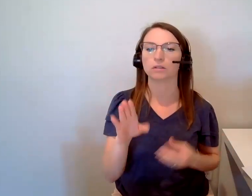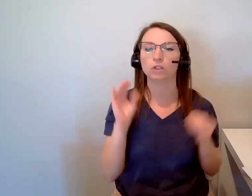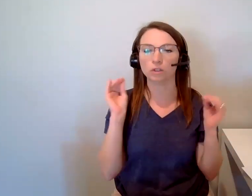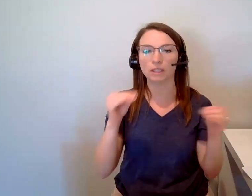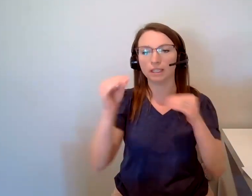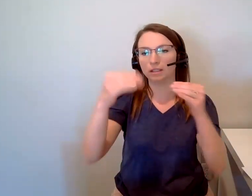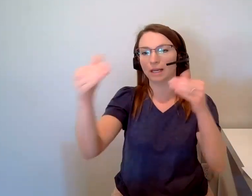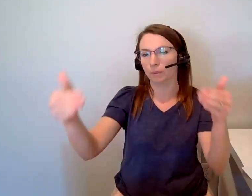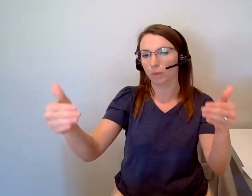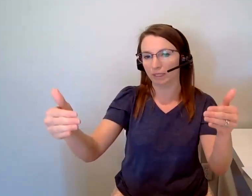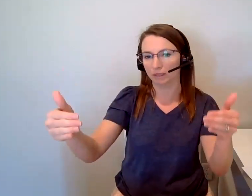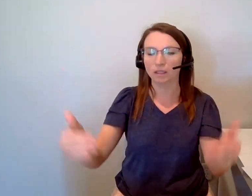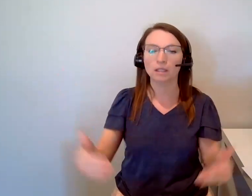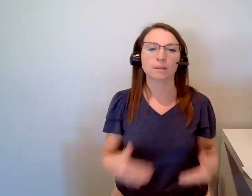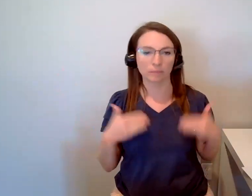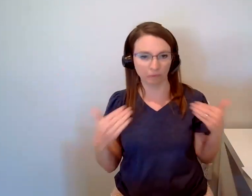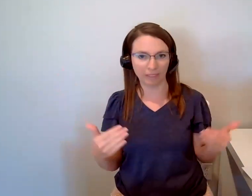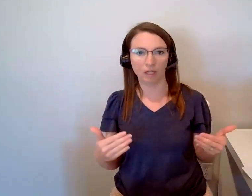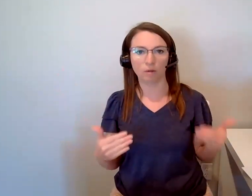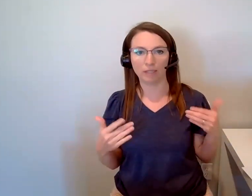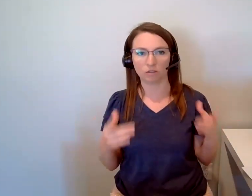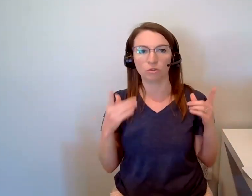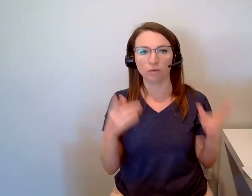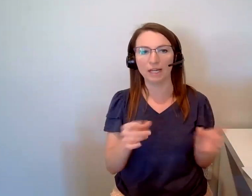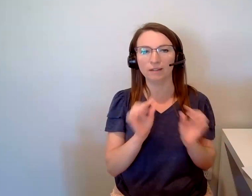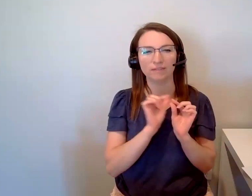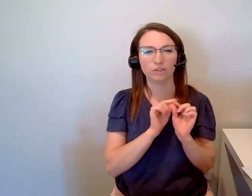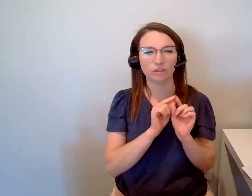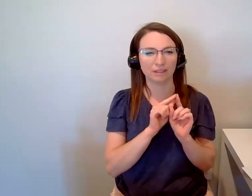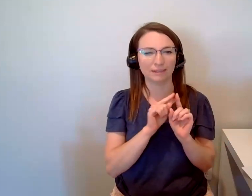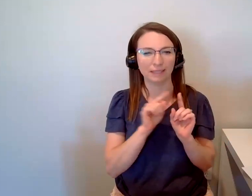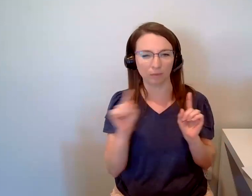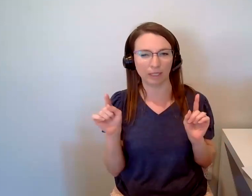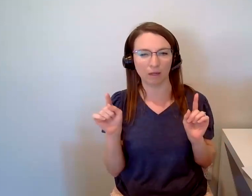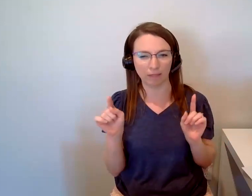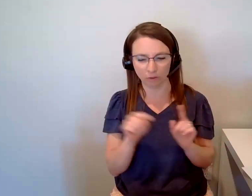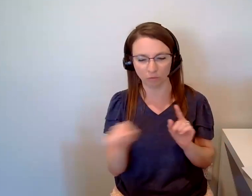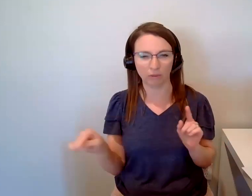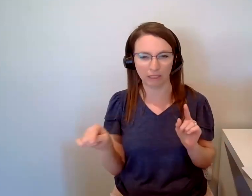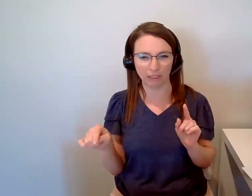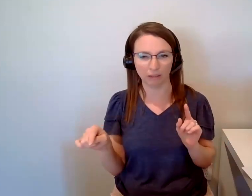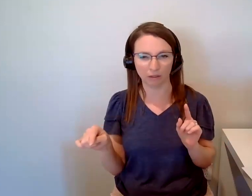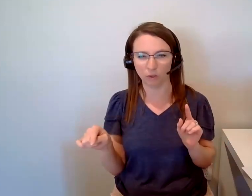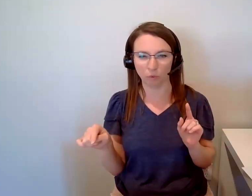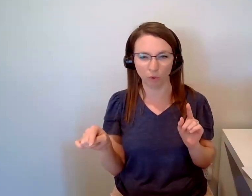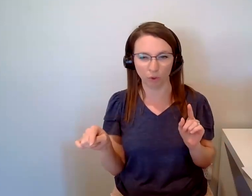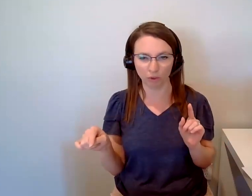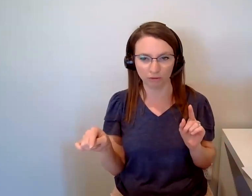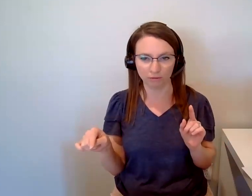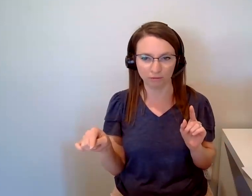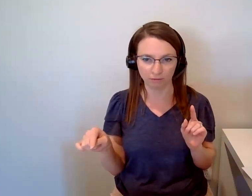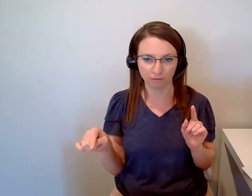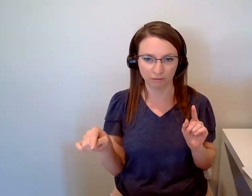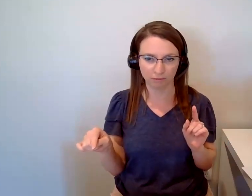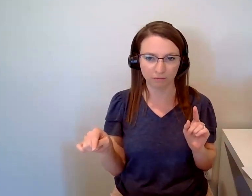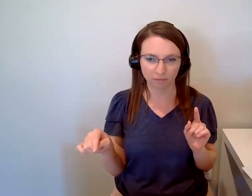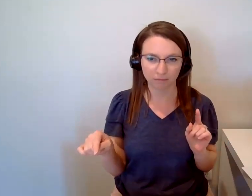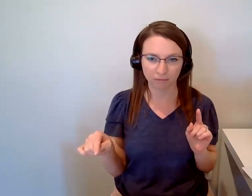So you're going to get to that point. But right now, yes, try to just sound it out like you're reading a new word.